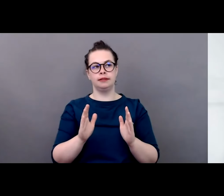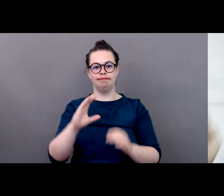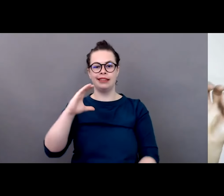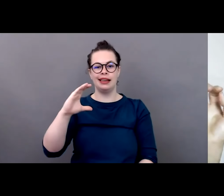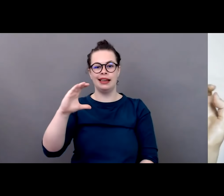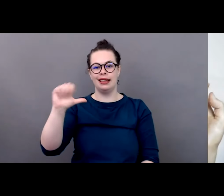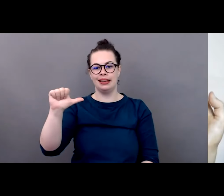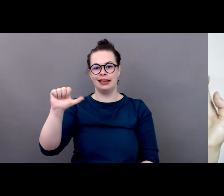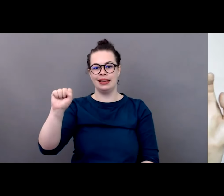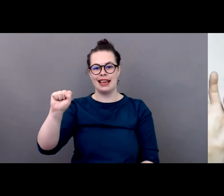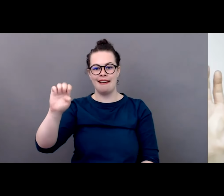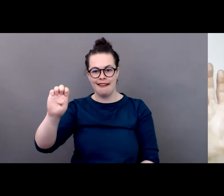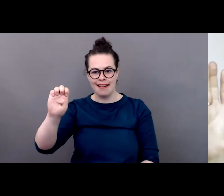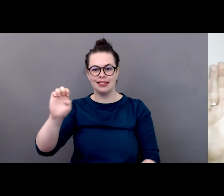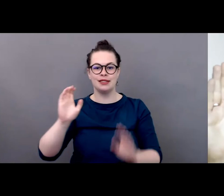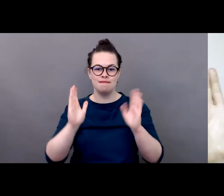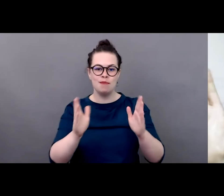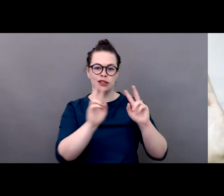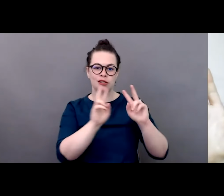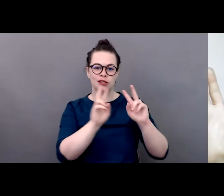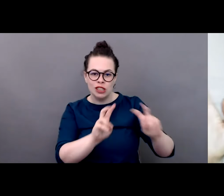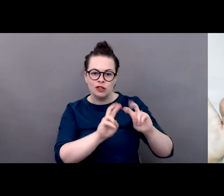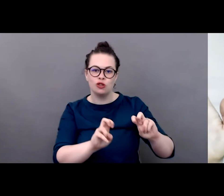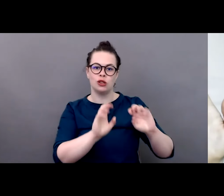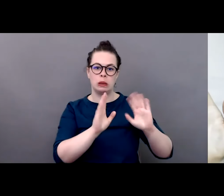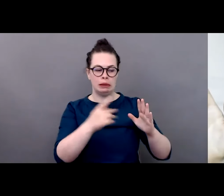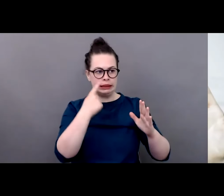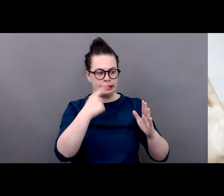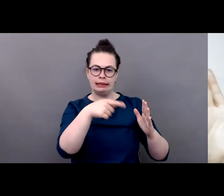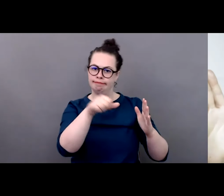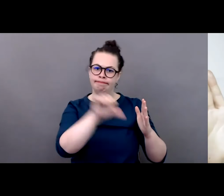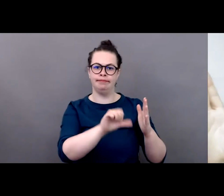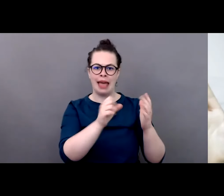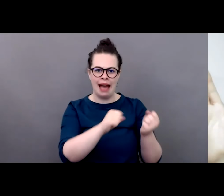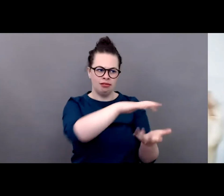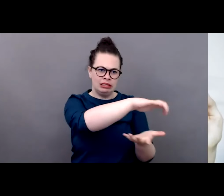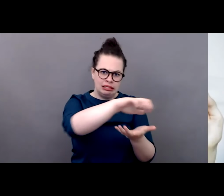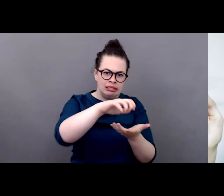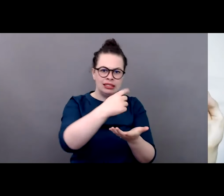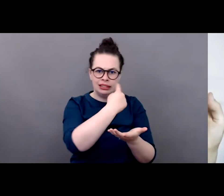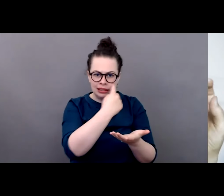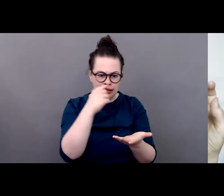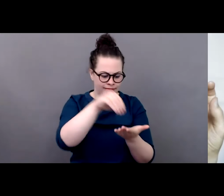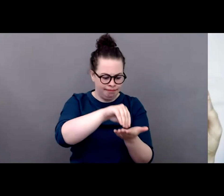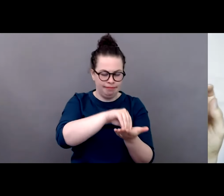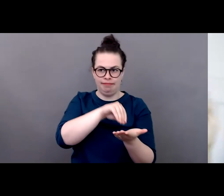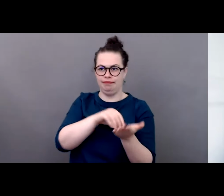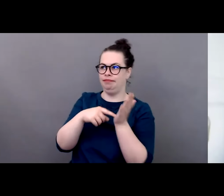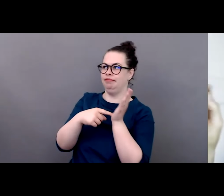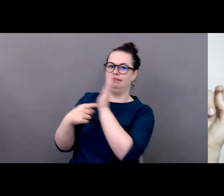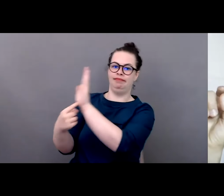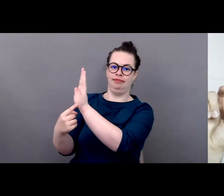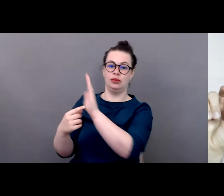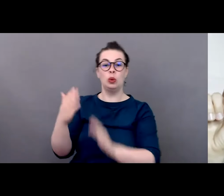CRPD committee. We are all aware of the CRPD, but the CRPD has an optional protocol, which is discussed